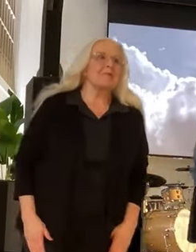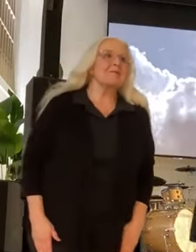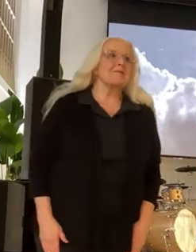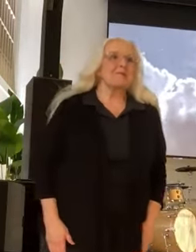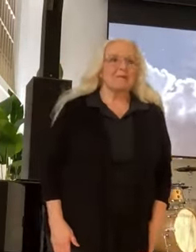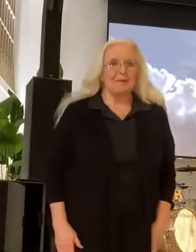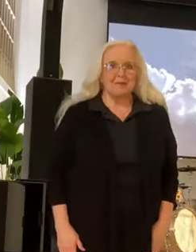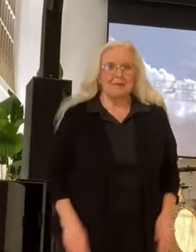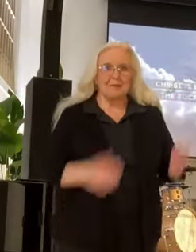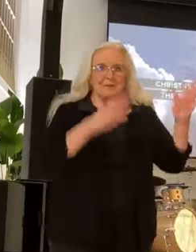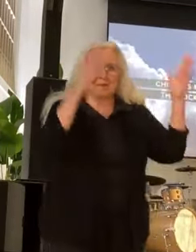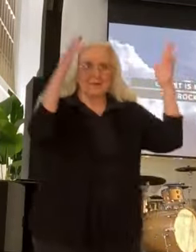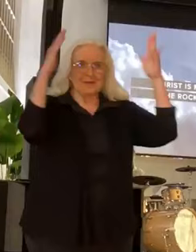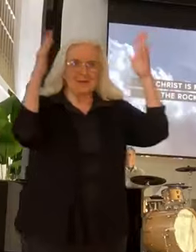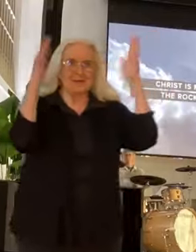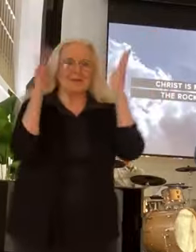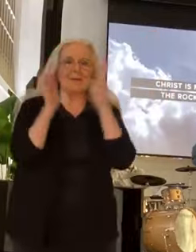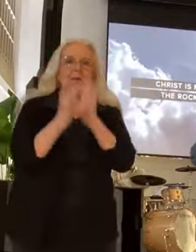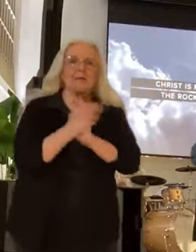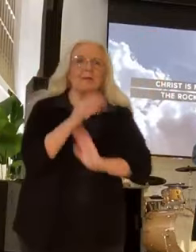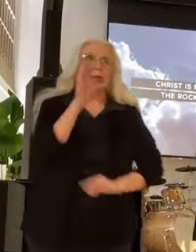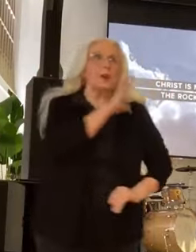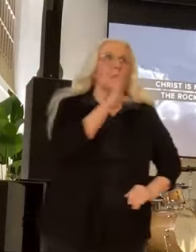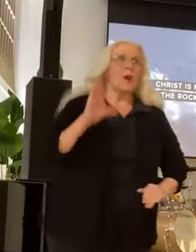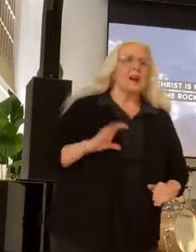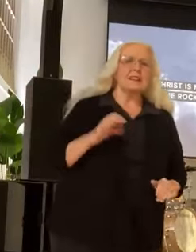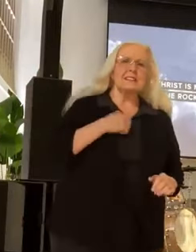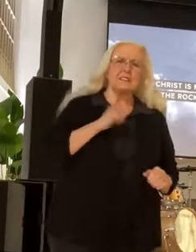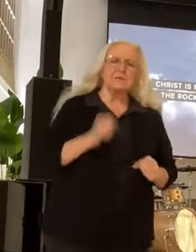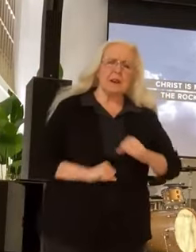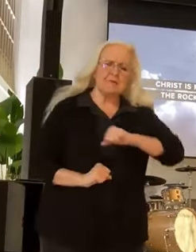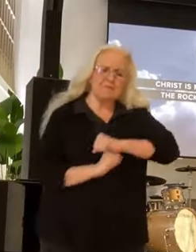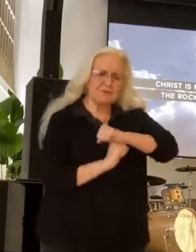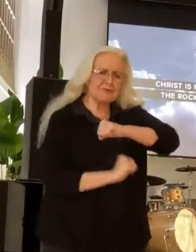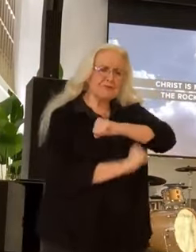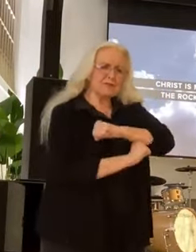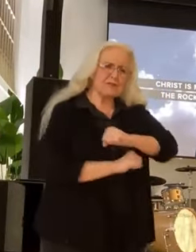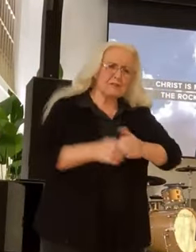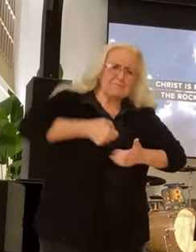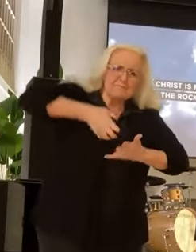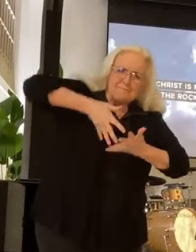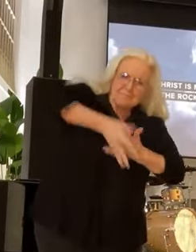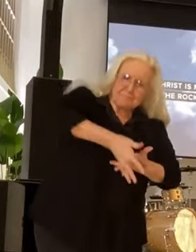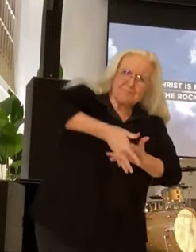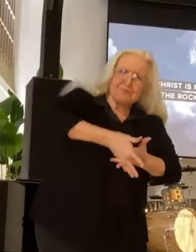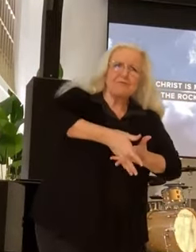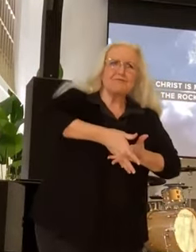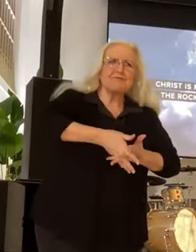Thank you.